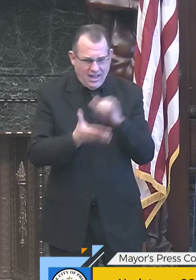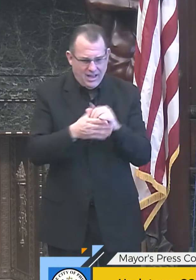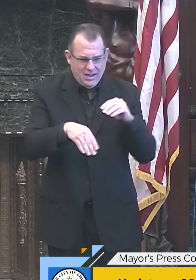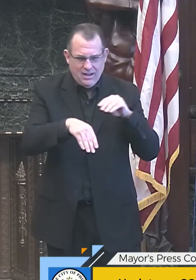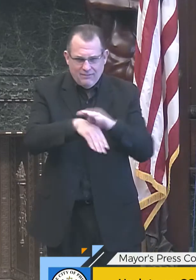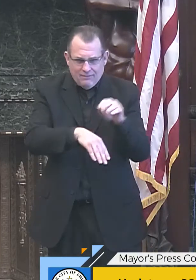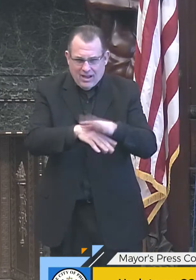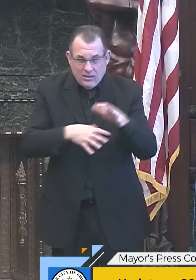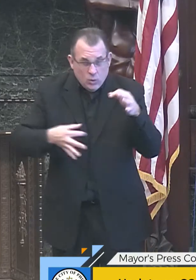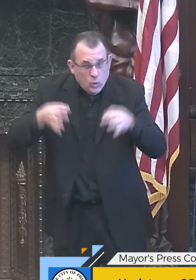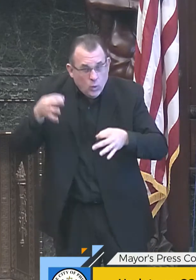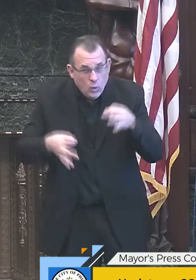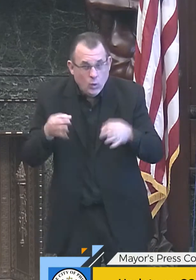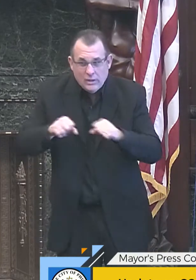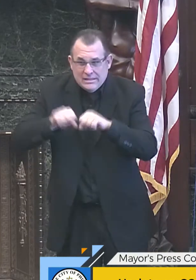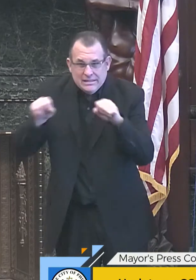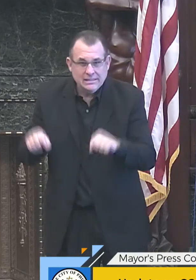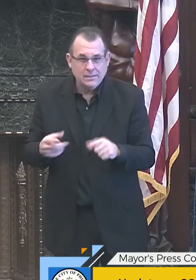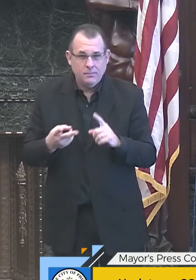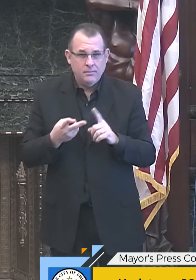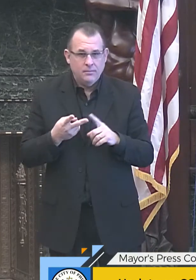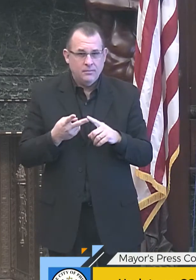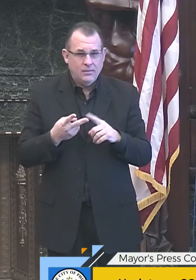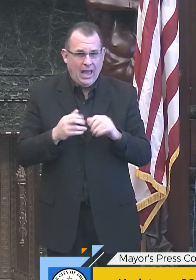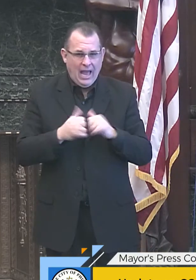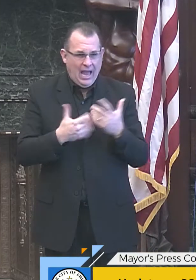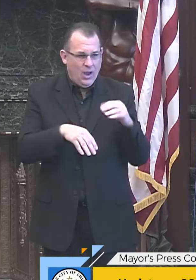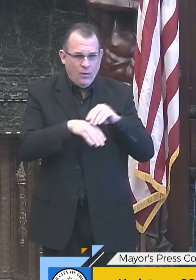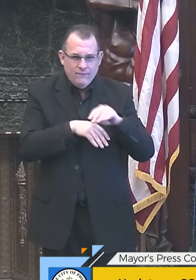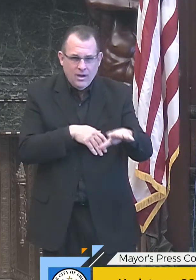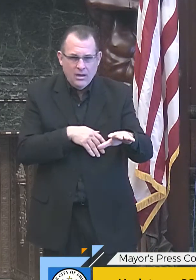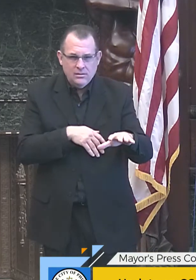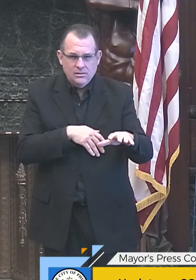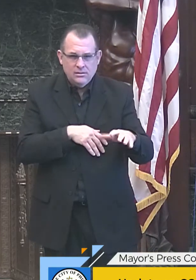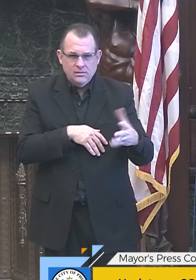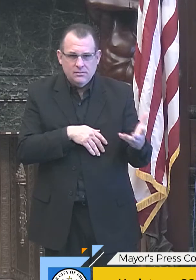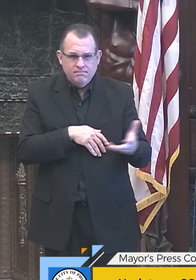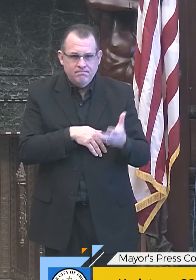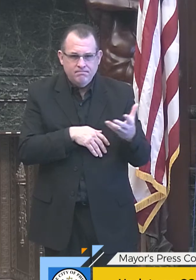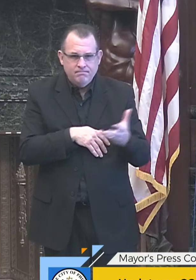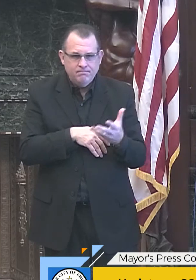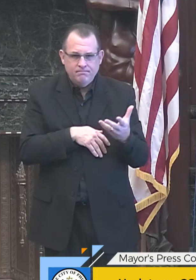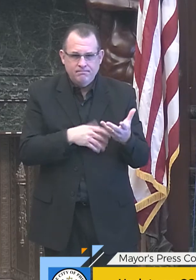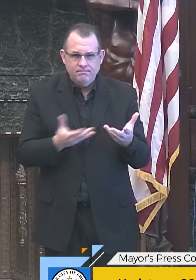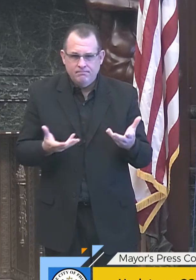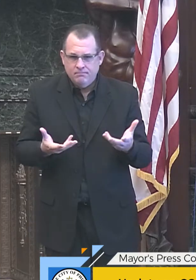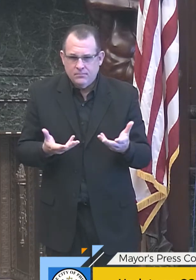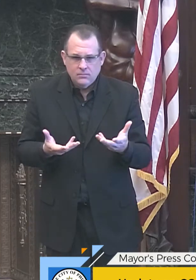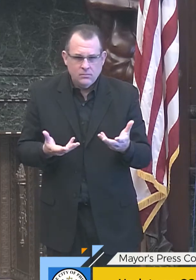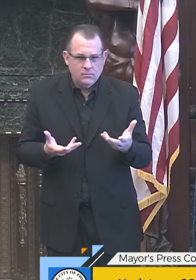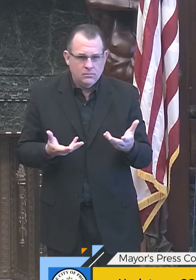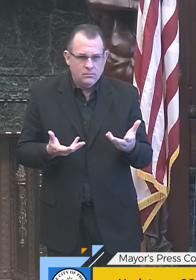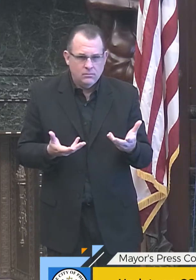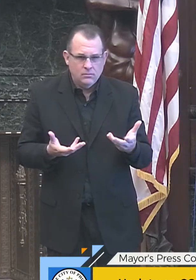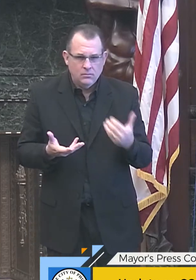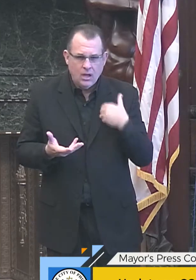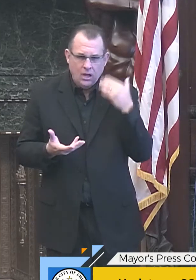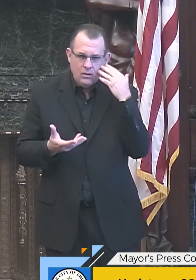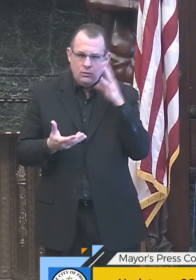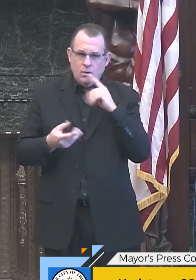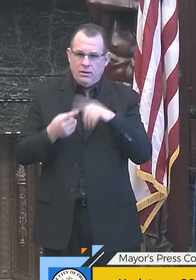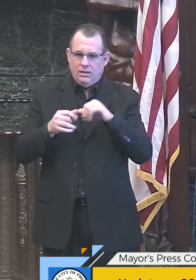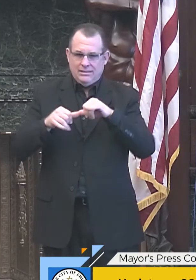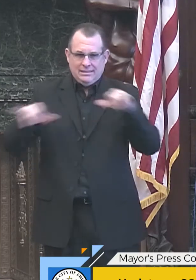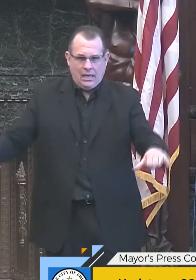system? And also, how does it frame at all our date? I know we've talked about stay at home